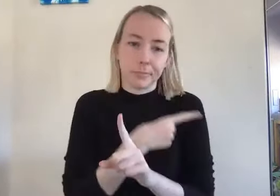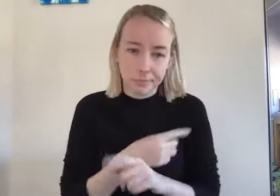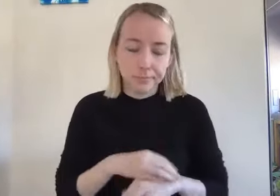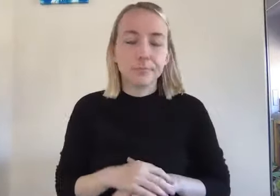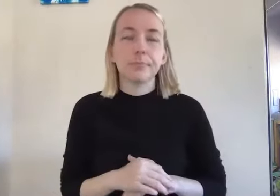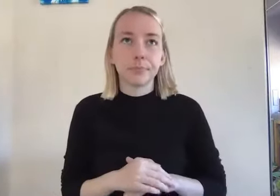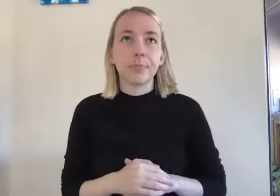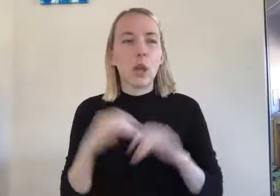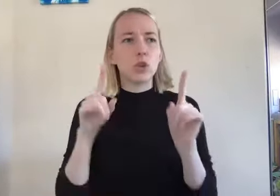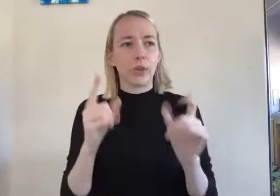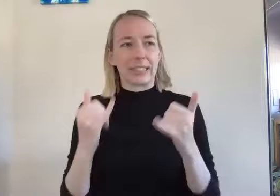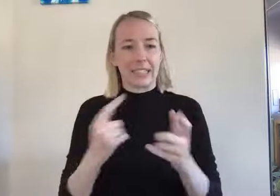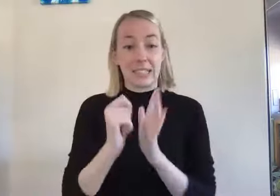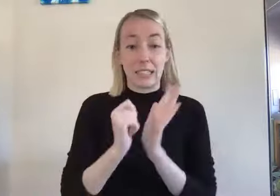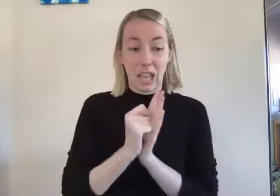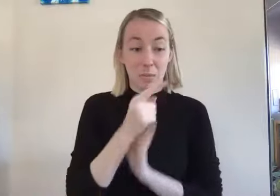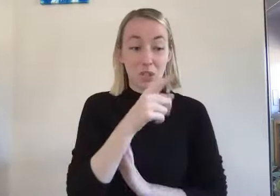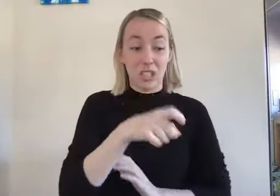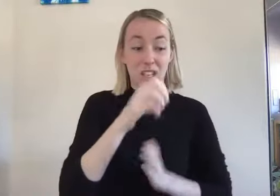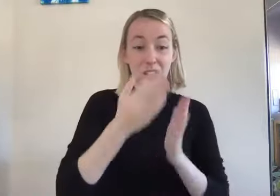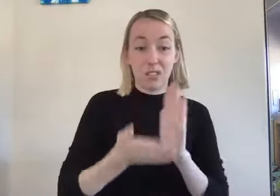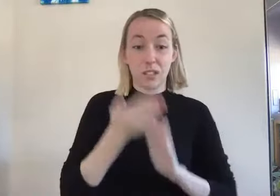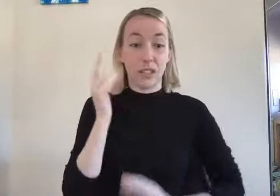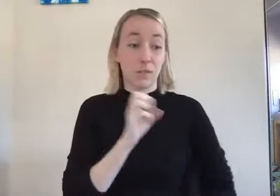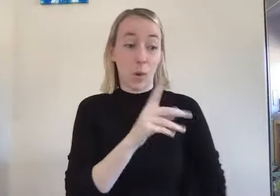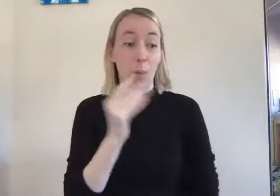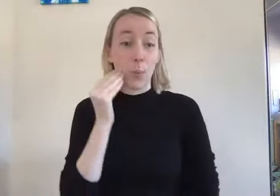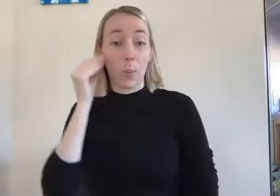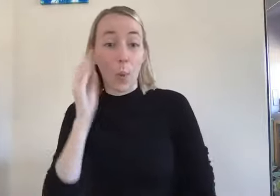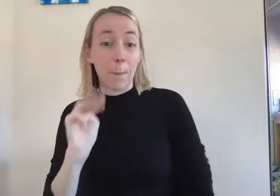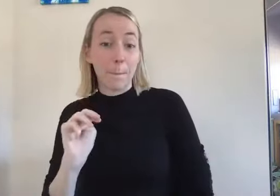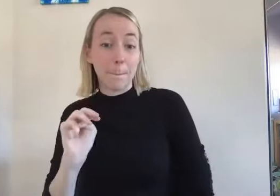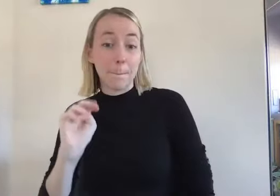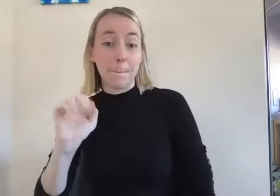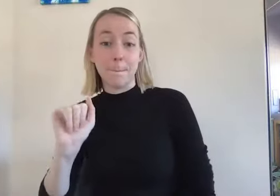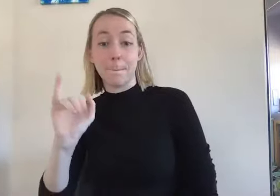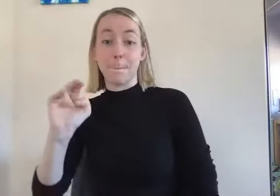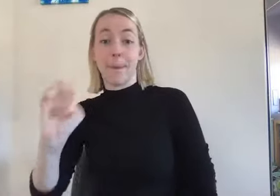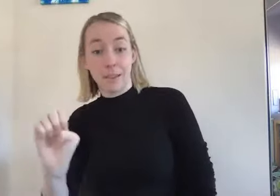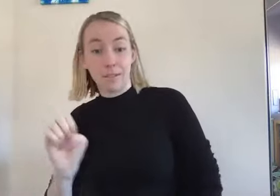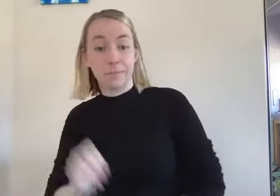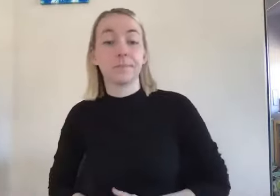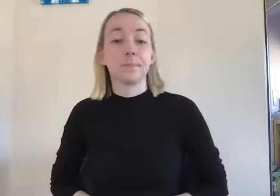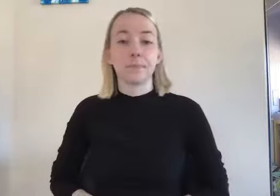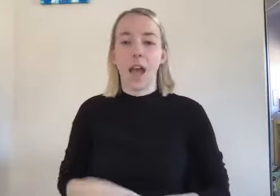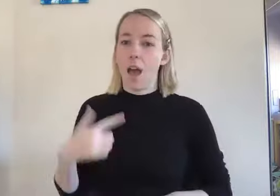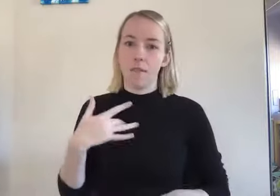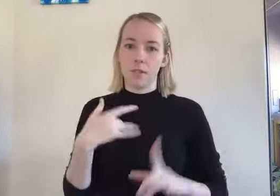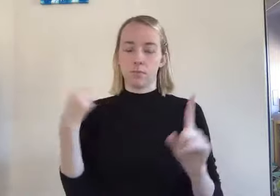Anyway, during this time, she had to leave New Mexico and go back to Maine. And during this time, I had